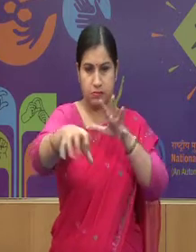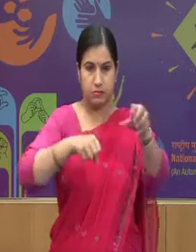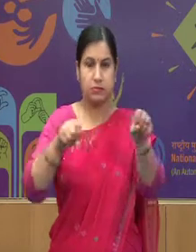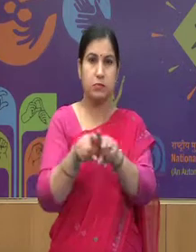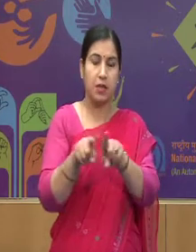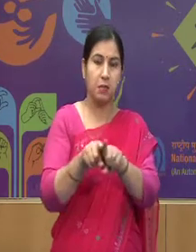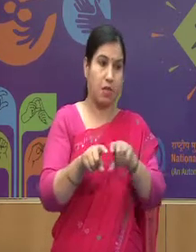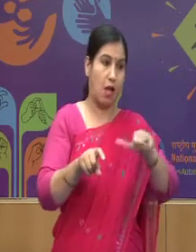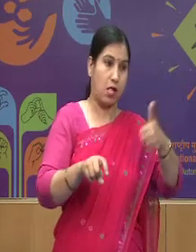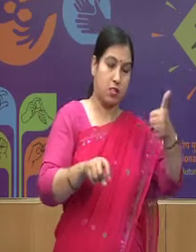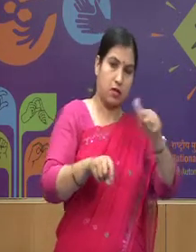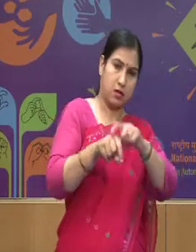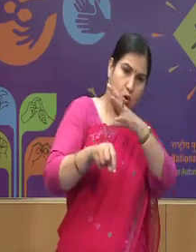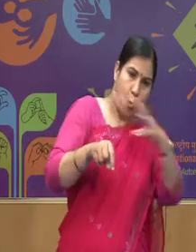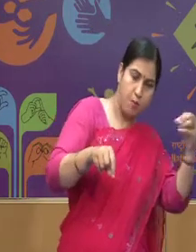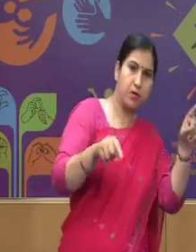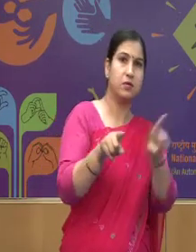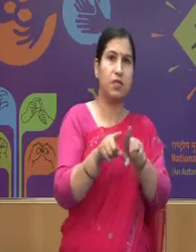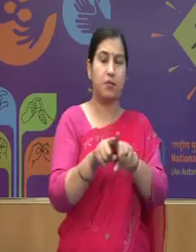colonialism in the world.